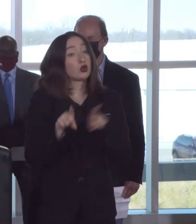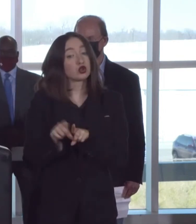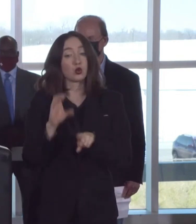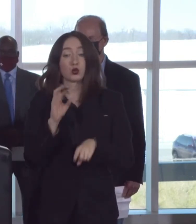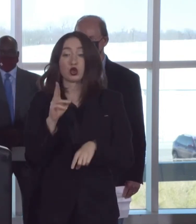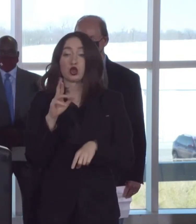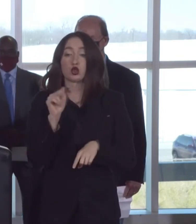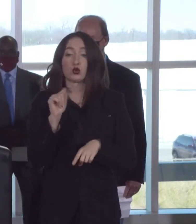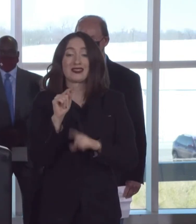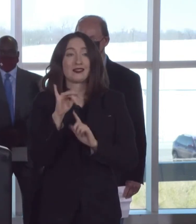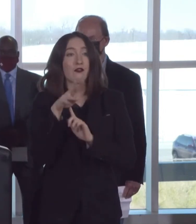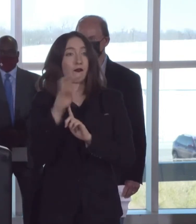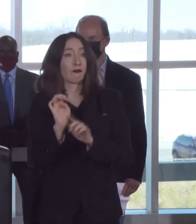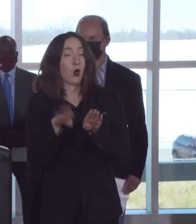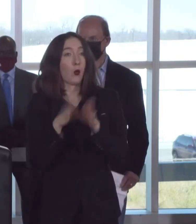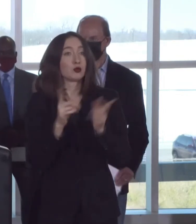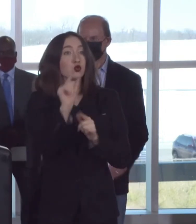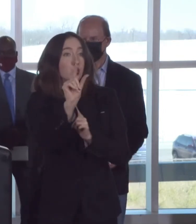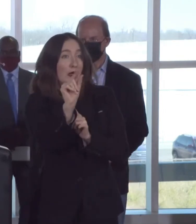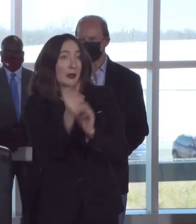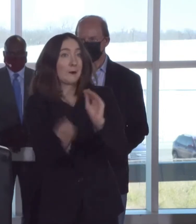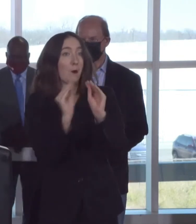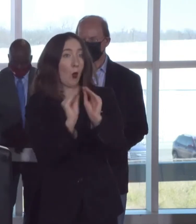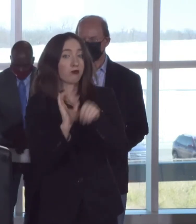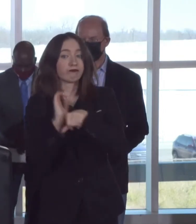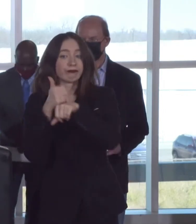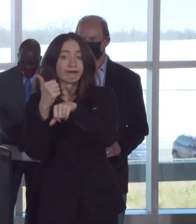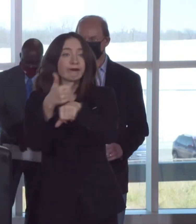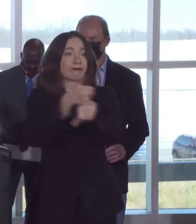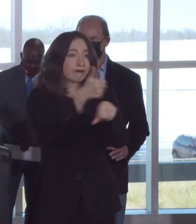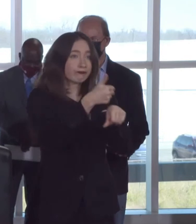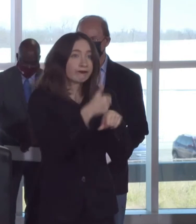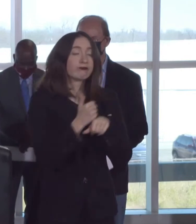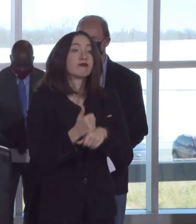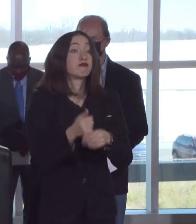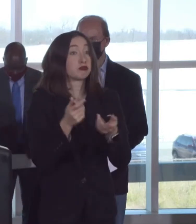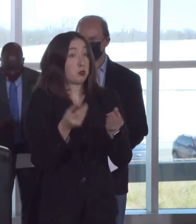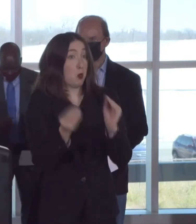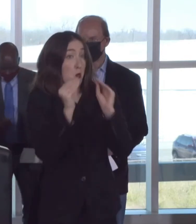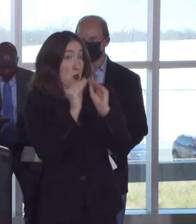Curative. For information on any of these testing sites, please visit